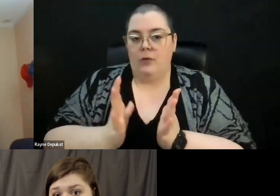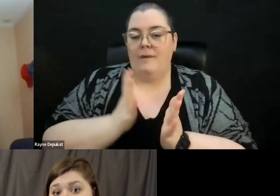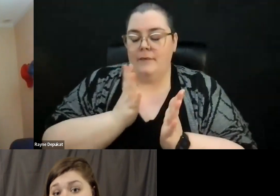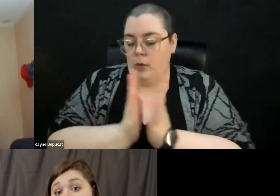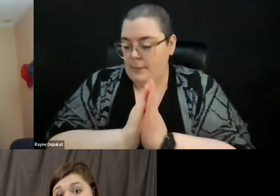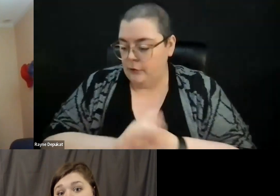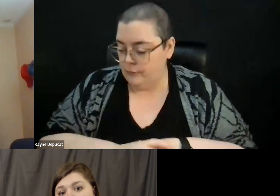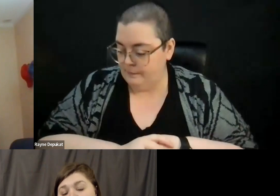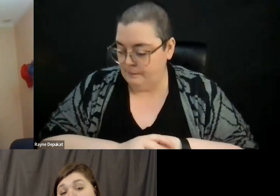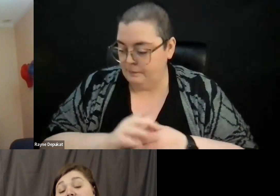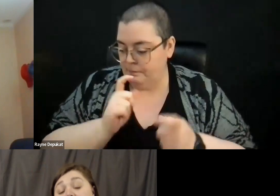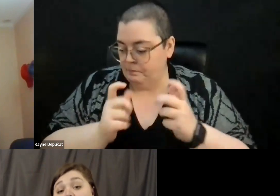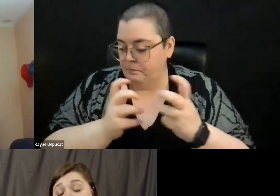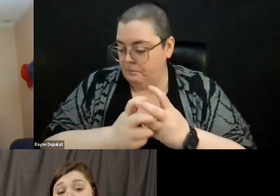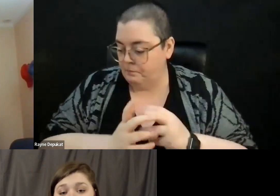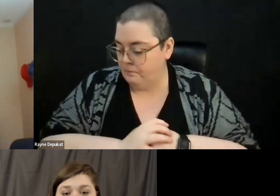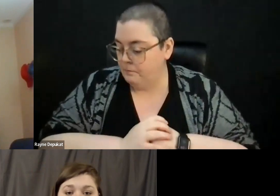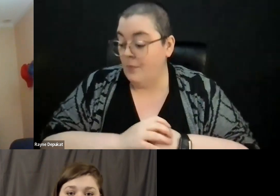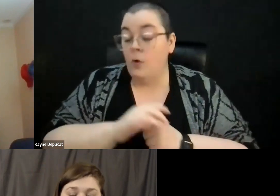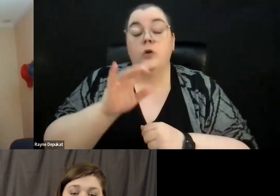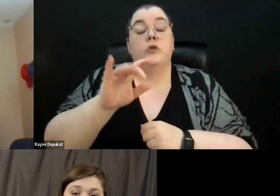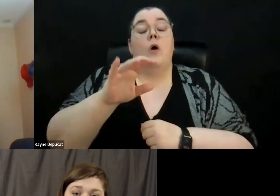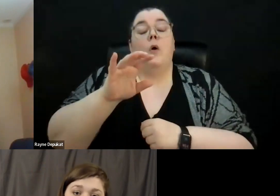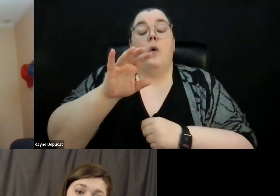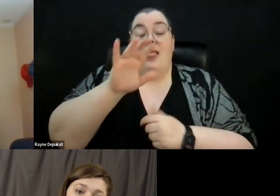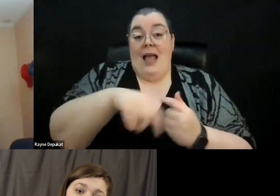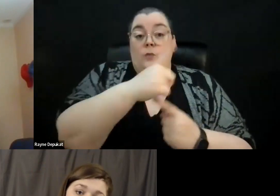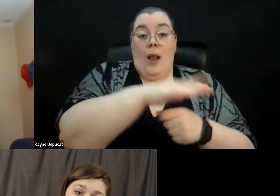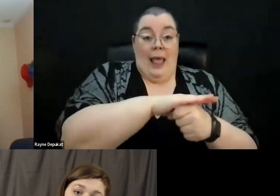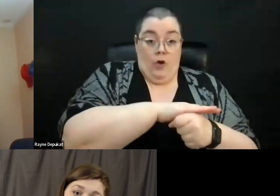and to write a letter, an official letter.